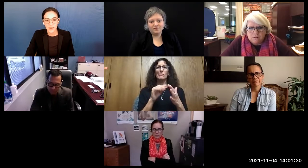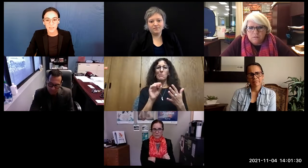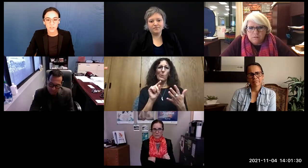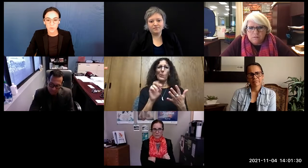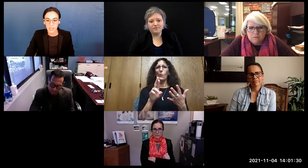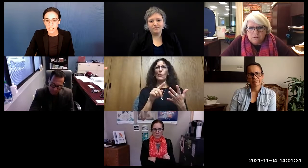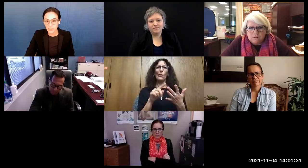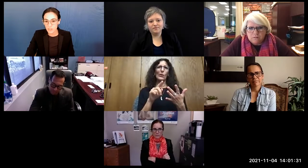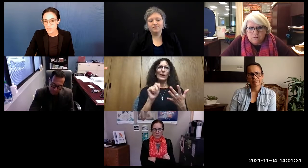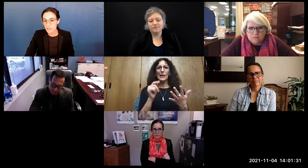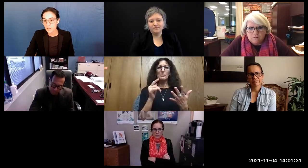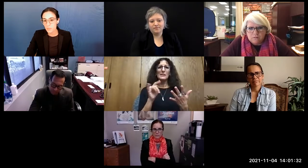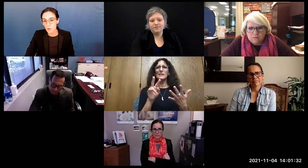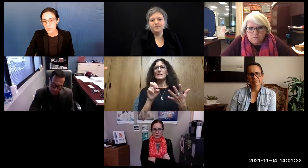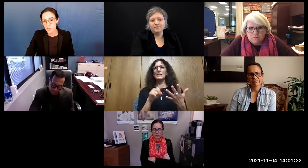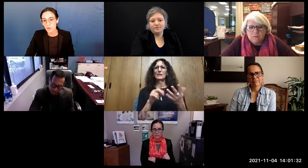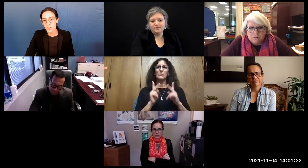of communication, motor,